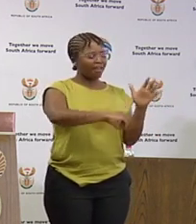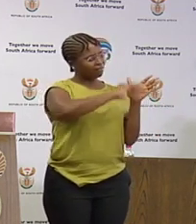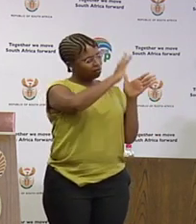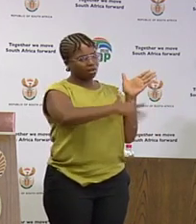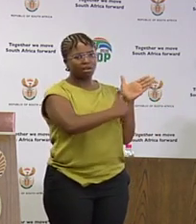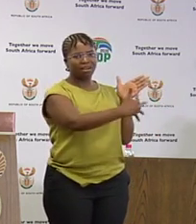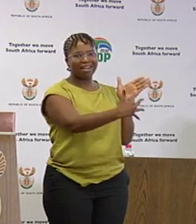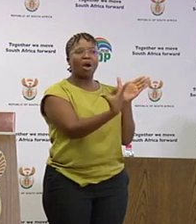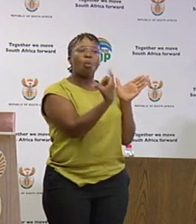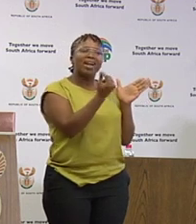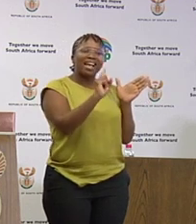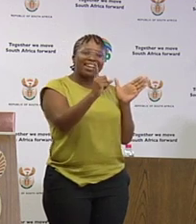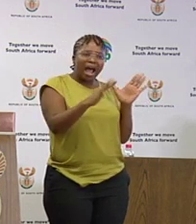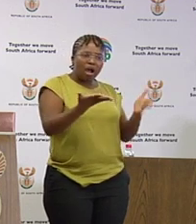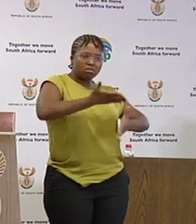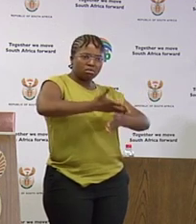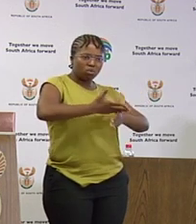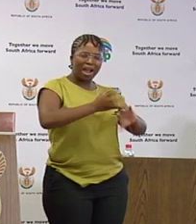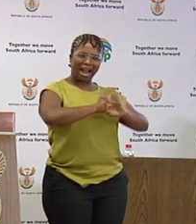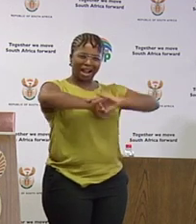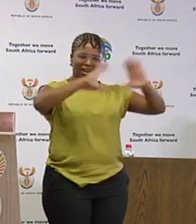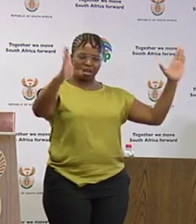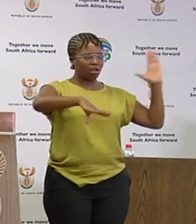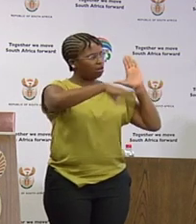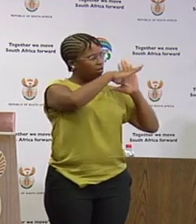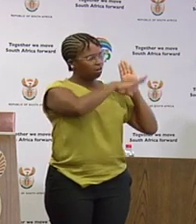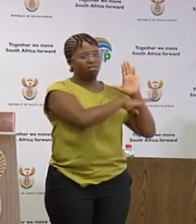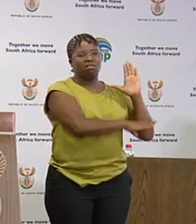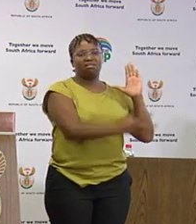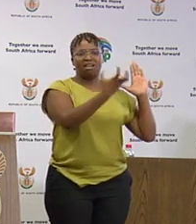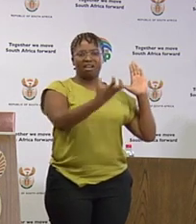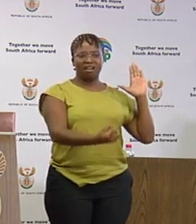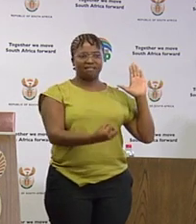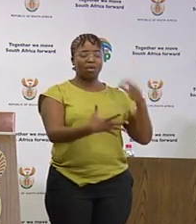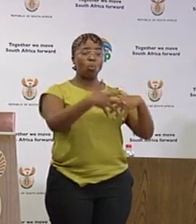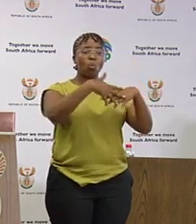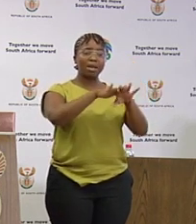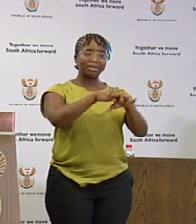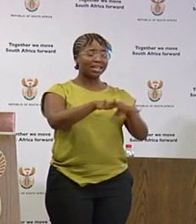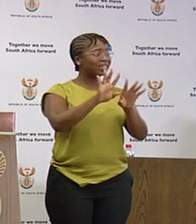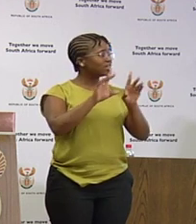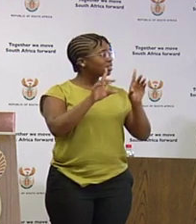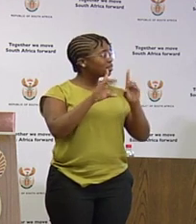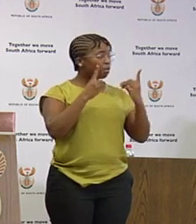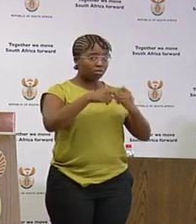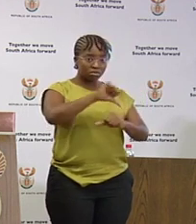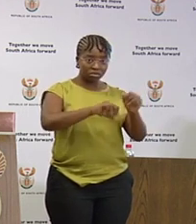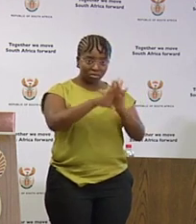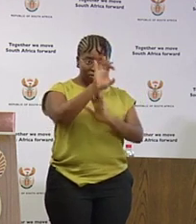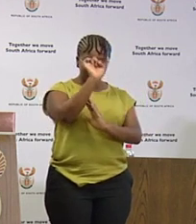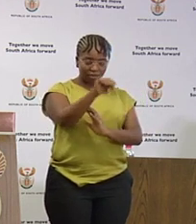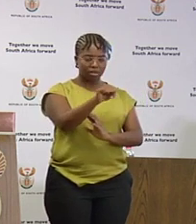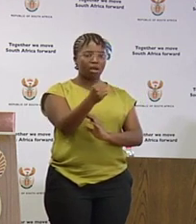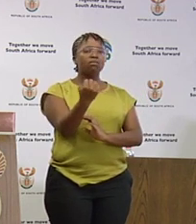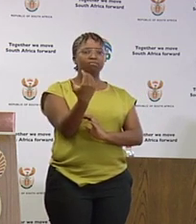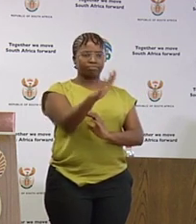this directive that comes out clearly is a directive that comes out directly from the regulations that were